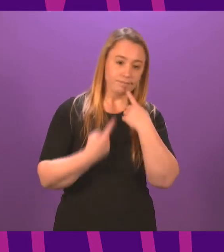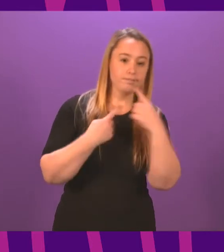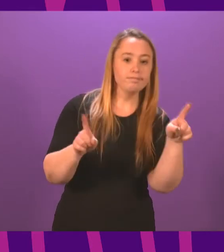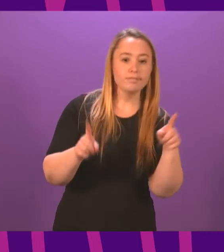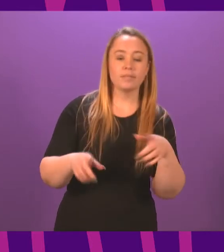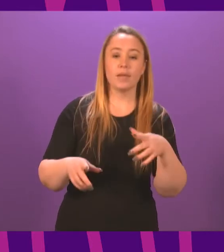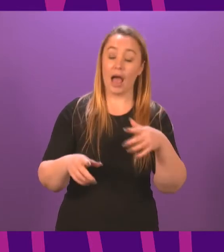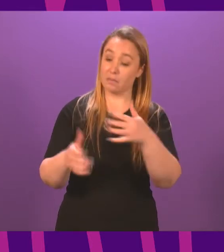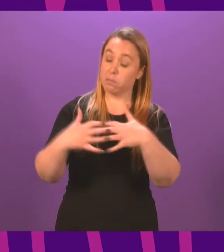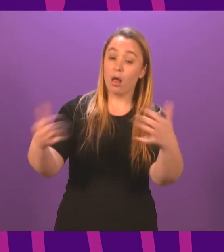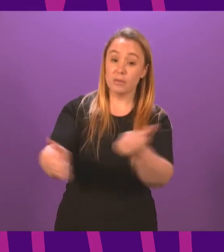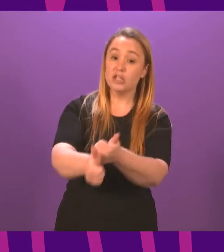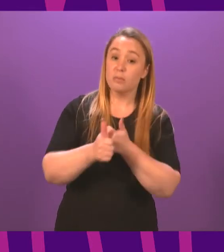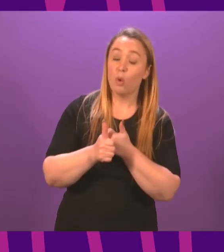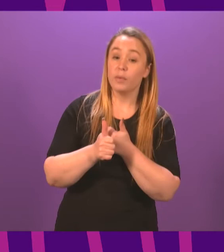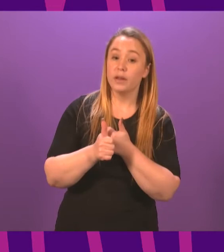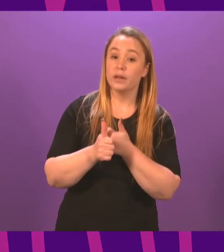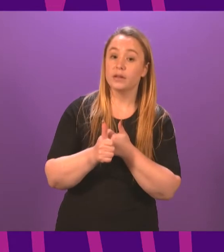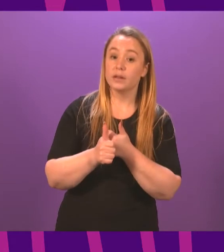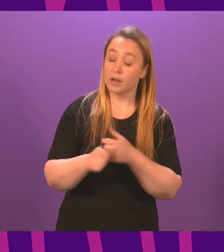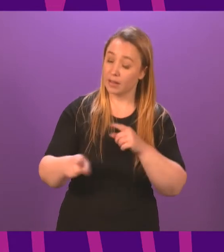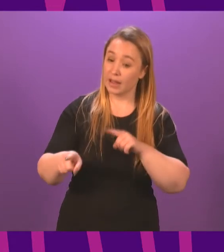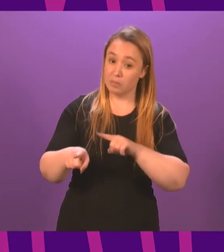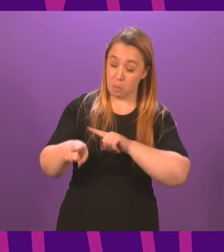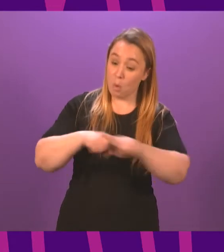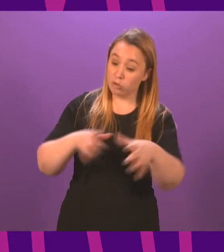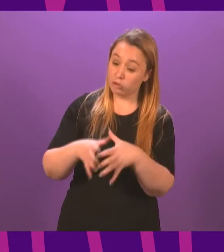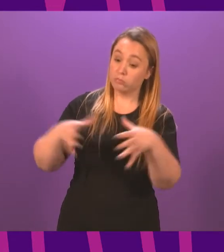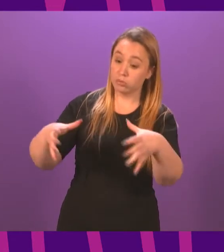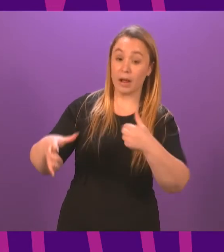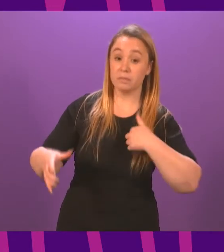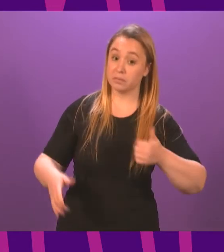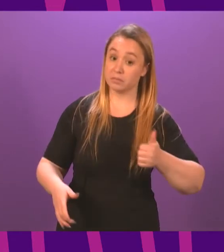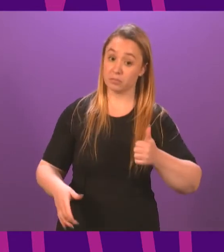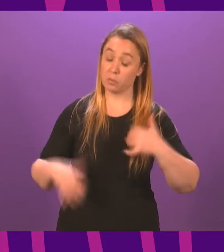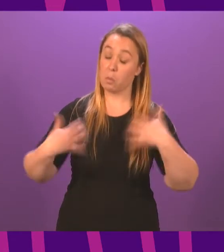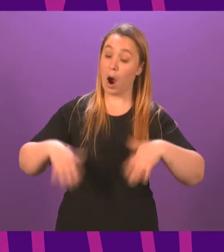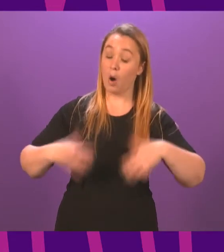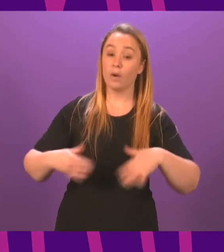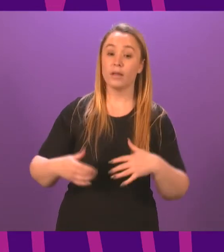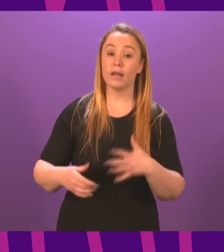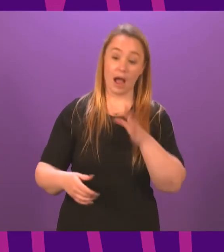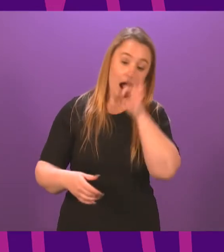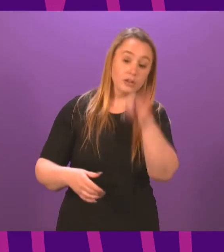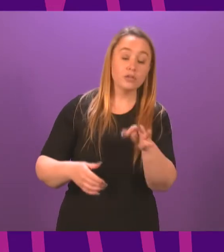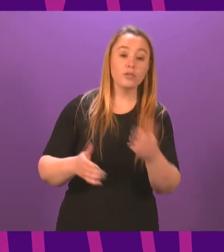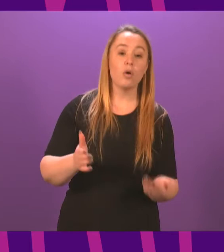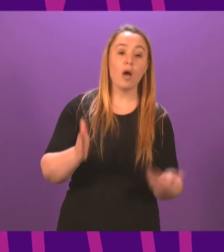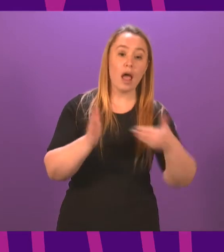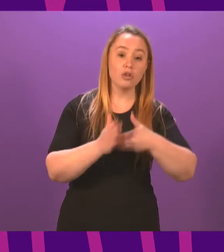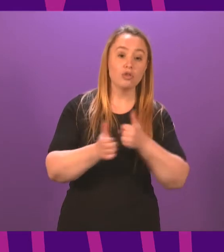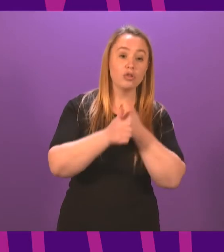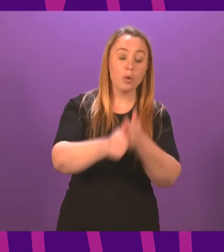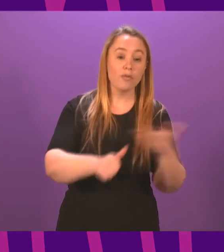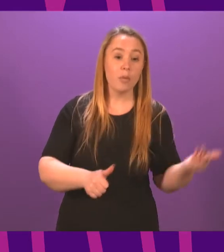this Parliament, by a slightly larger majority than I anticipated, for additional support for businesses and